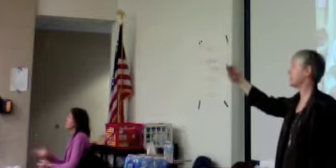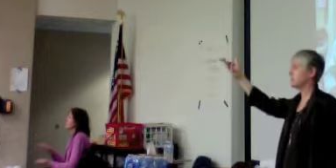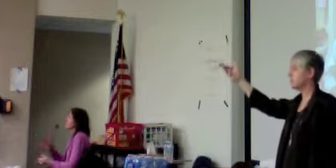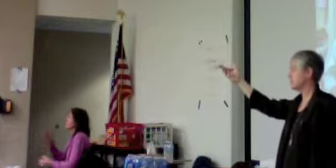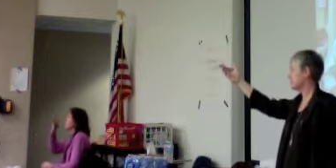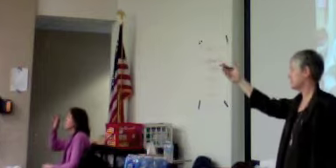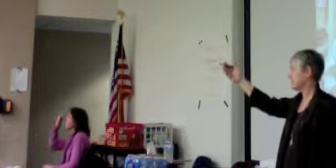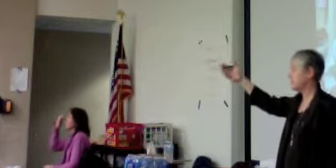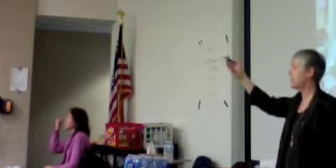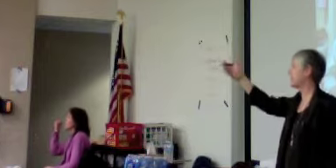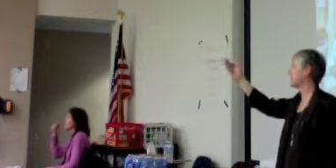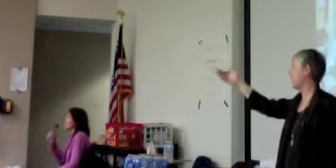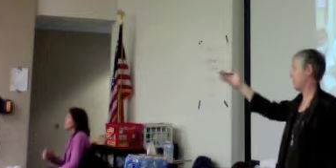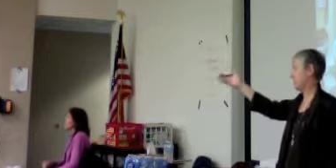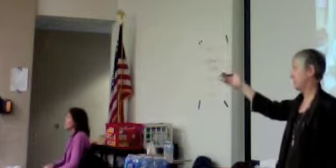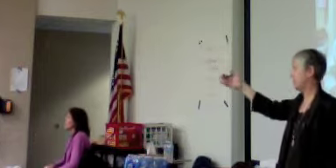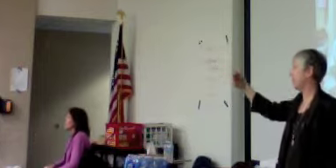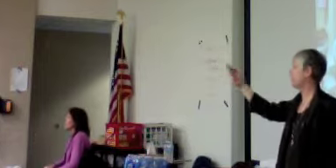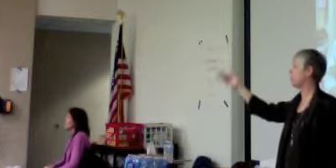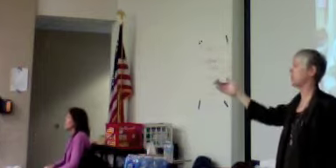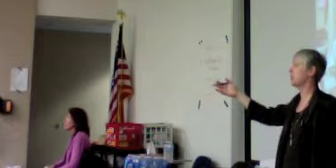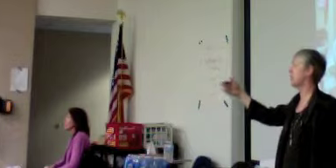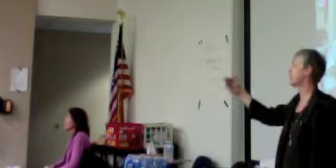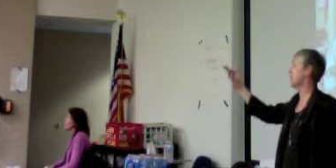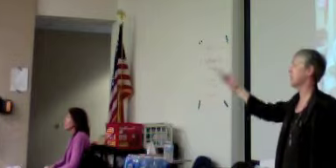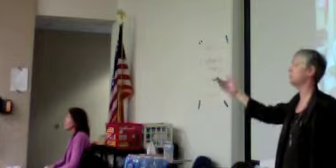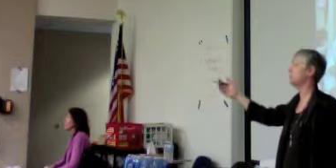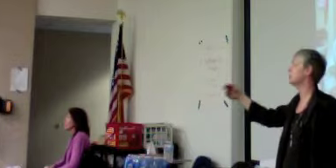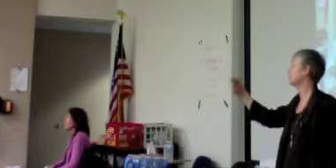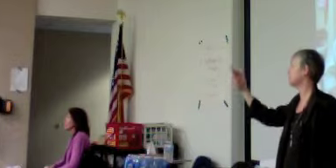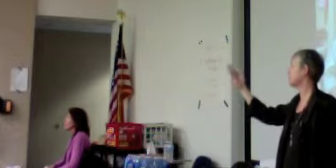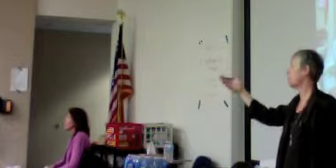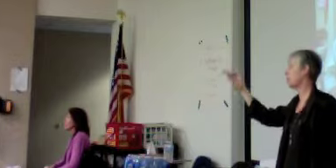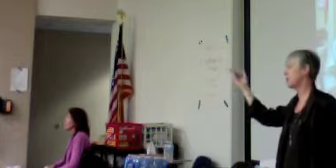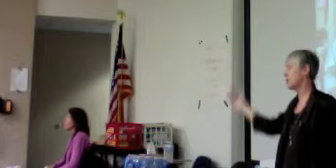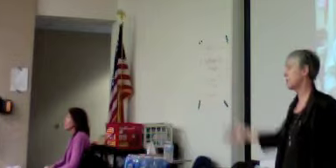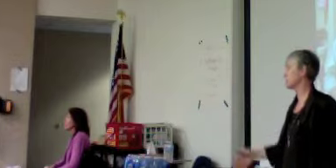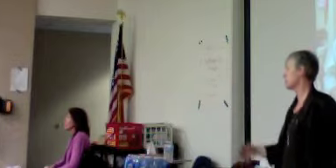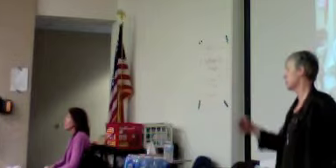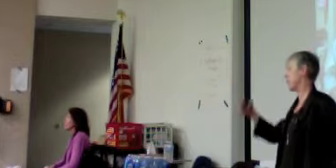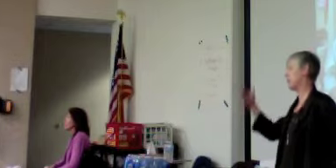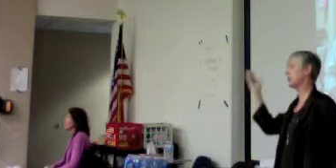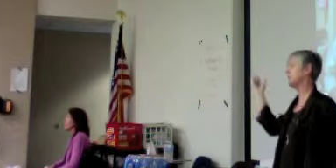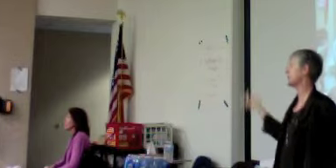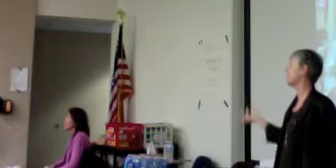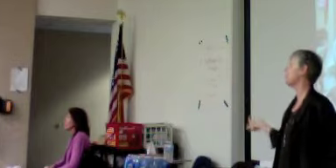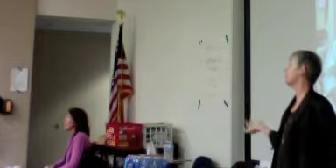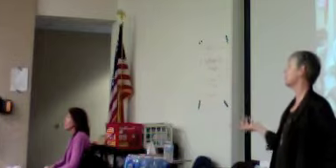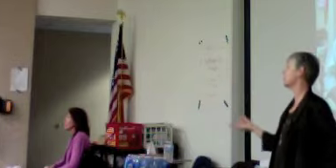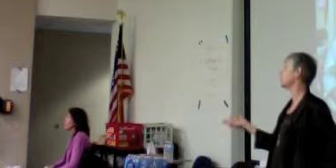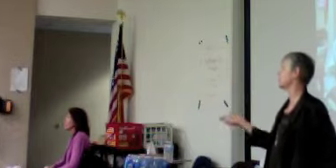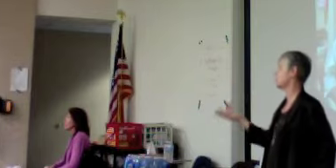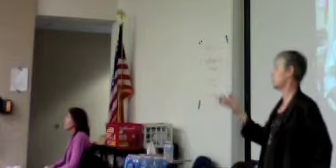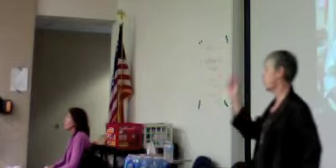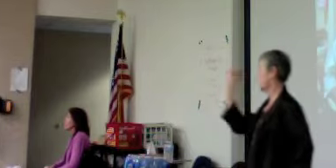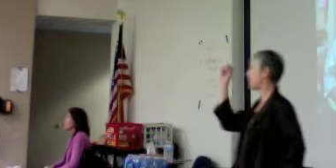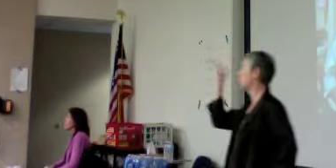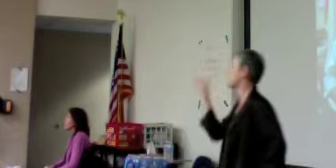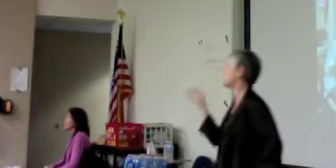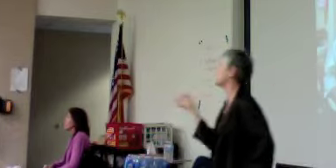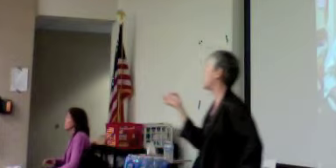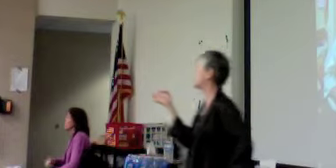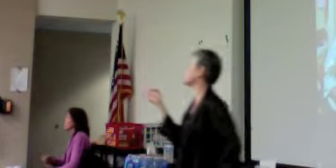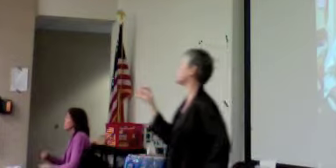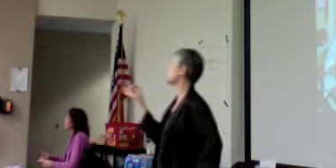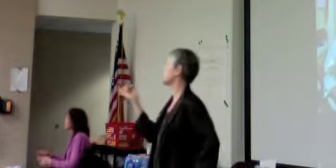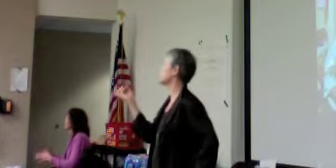forgot. You're going to get a lot of that. You're going to get people who are going to forget to tell you whole bunches of things, and you're just going to have to leave the cell blank. Nothing goes